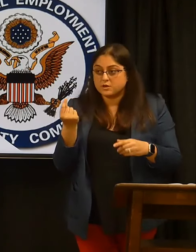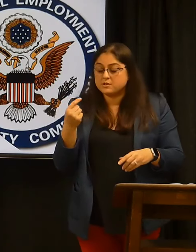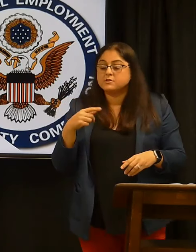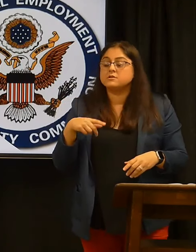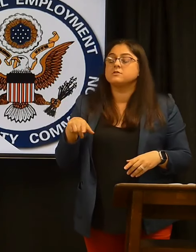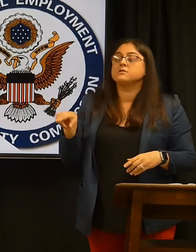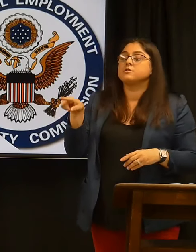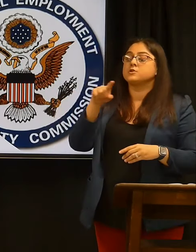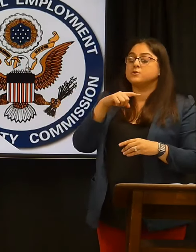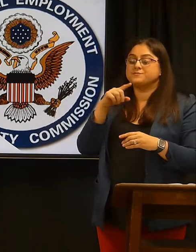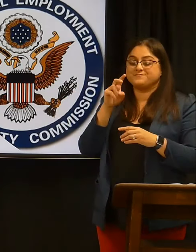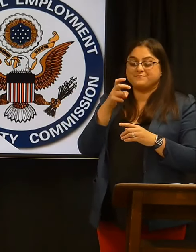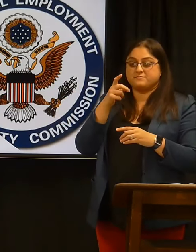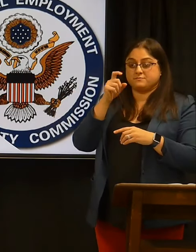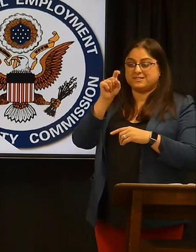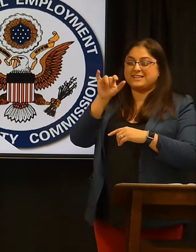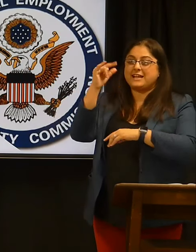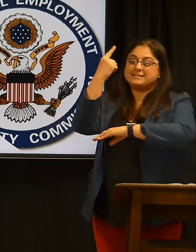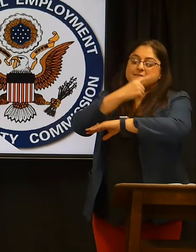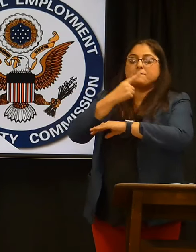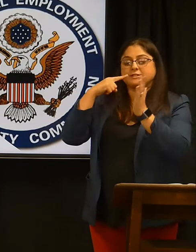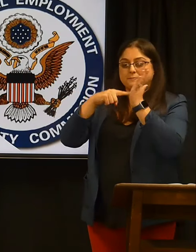So 300 days to file.